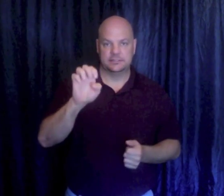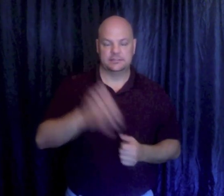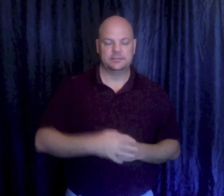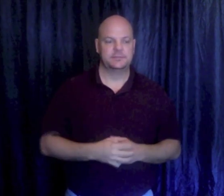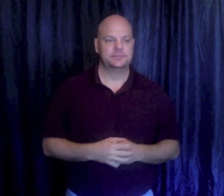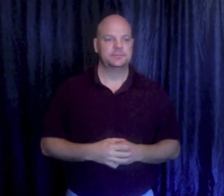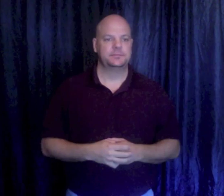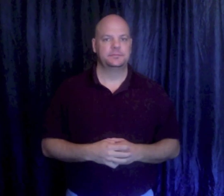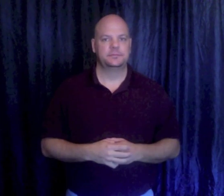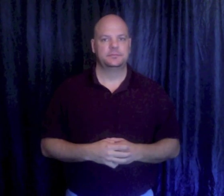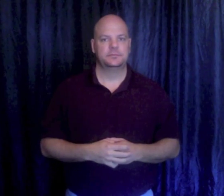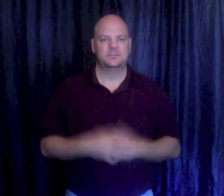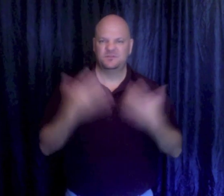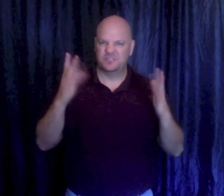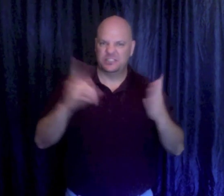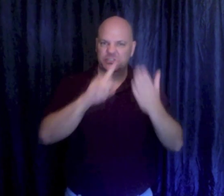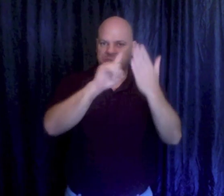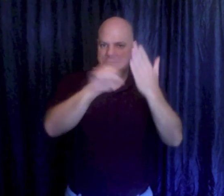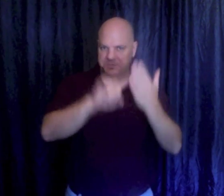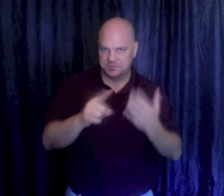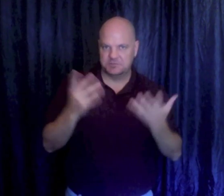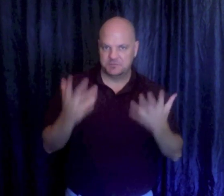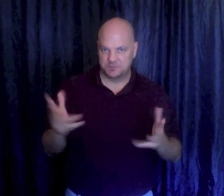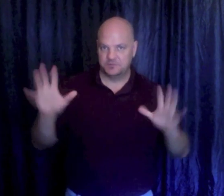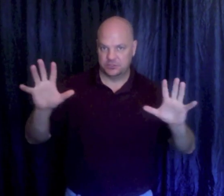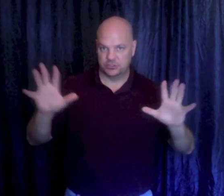you've had your checkup, and you say,